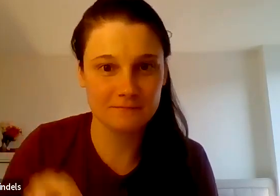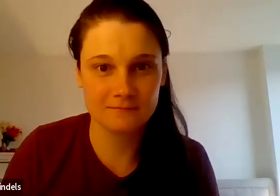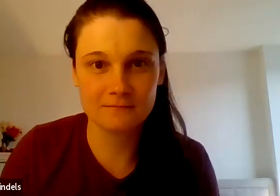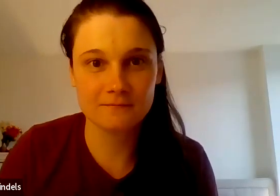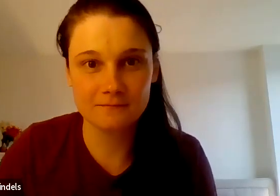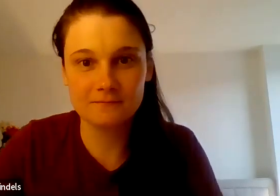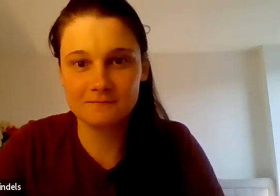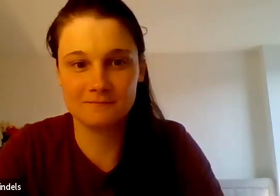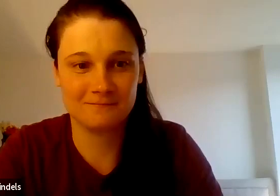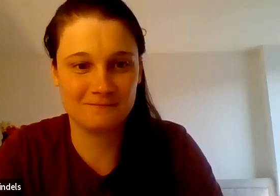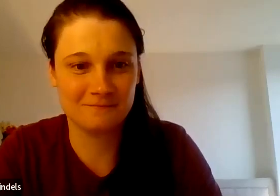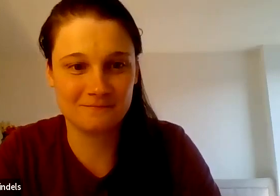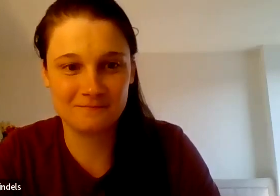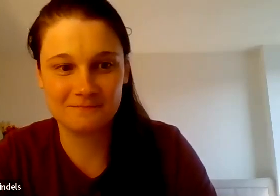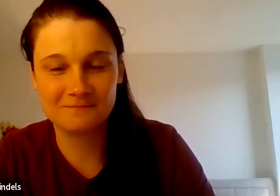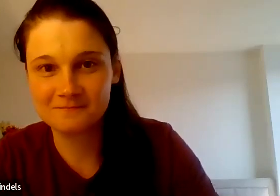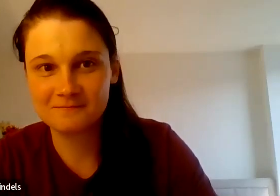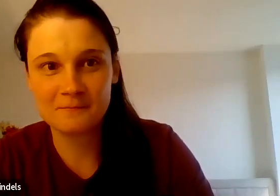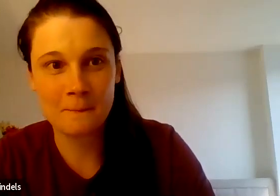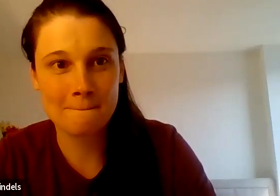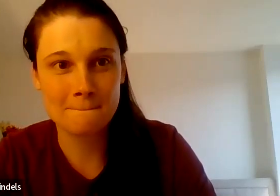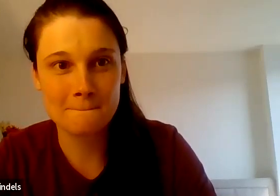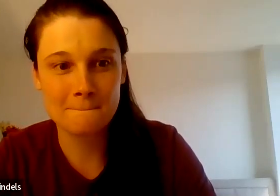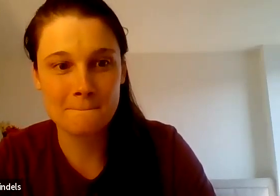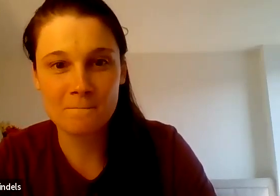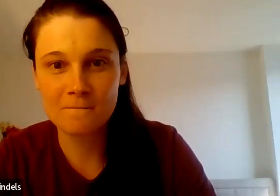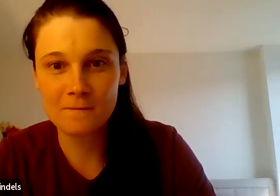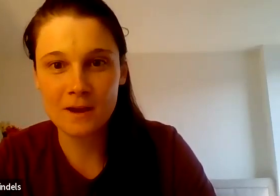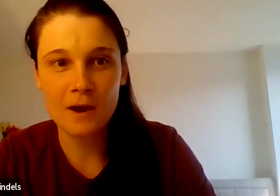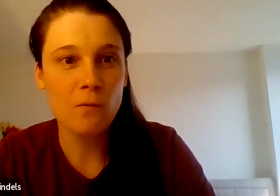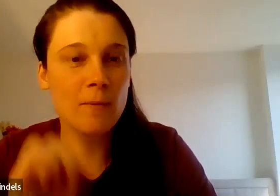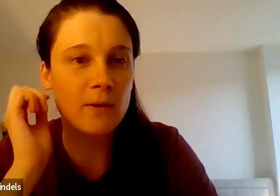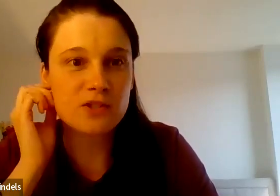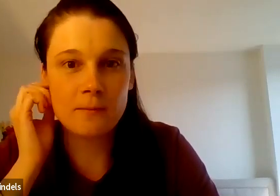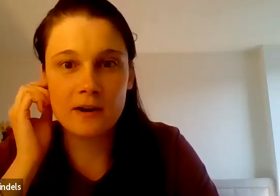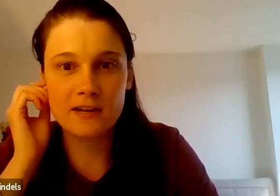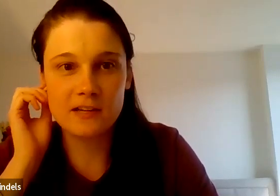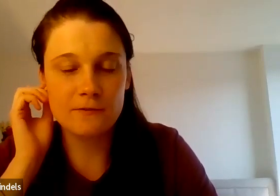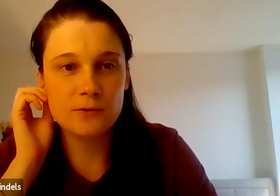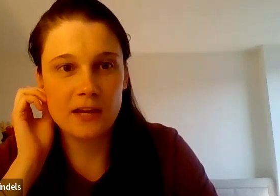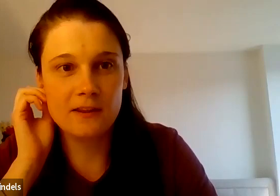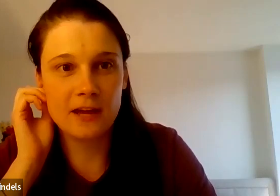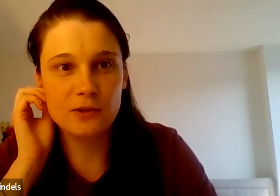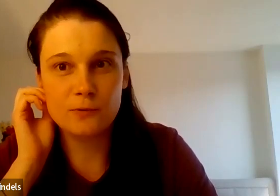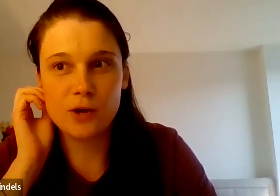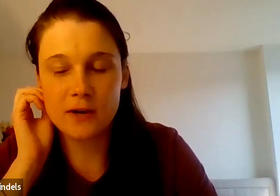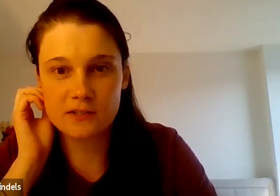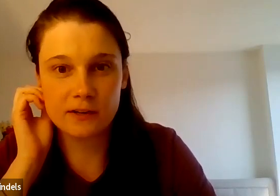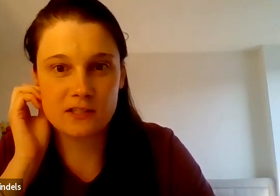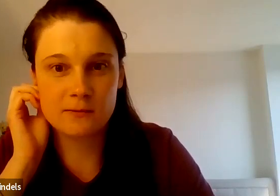woo, woo, woo. She had to have the long name, right? Well, my question, Mary, is if you said that you don't necessarily spell